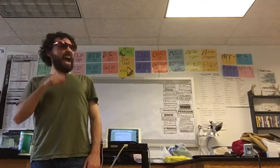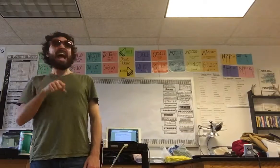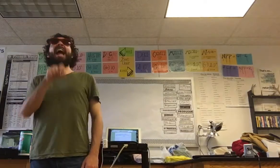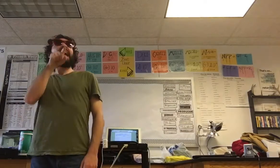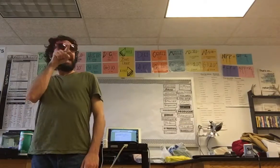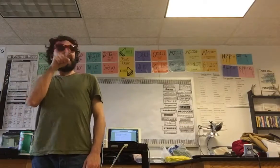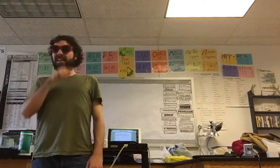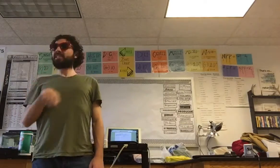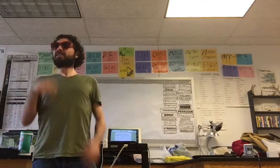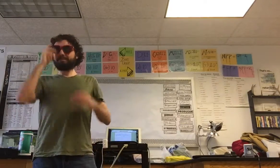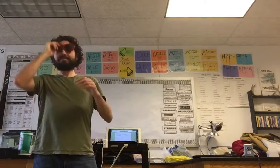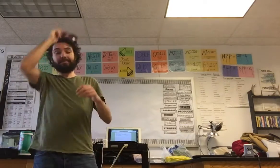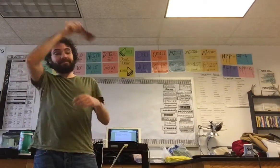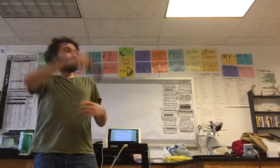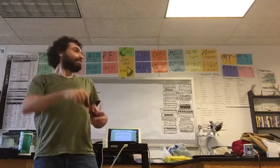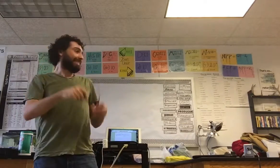The glasses.